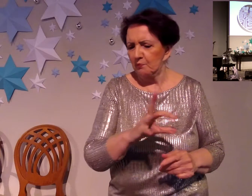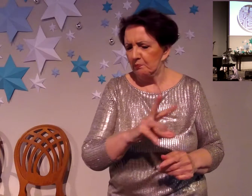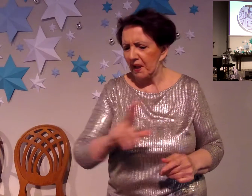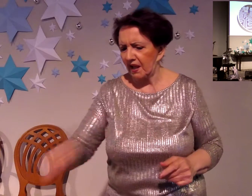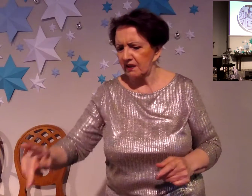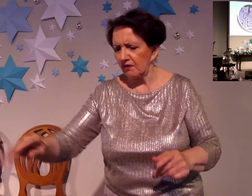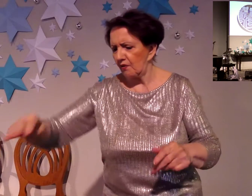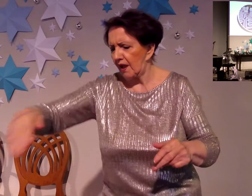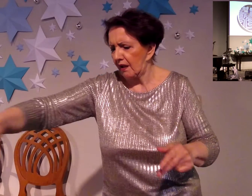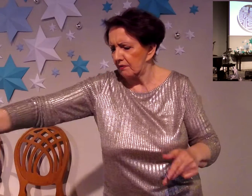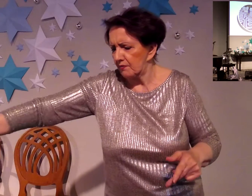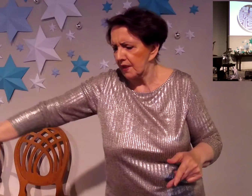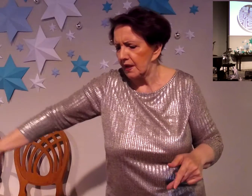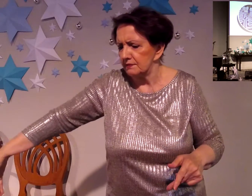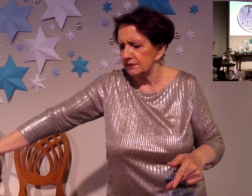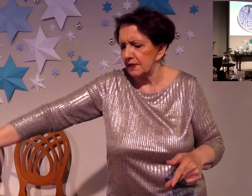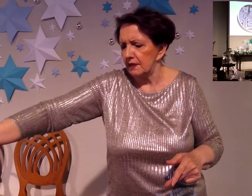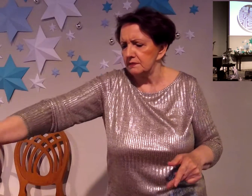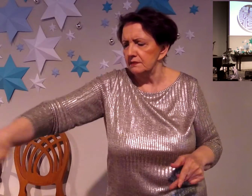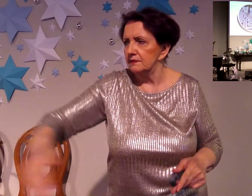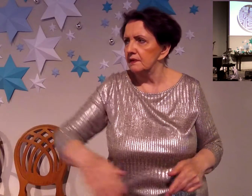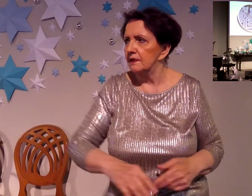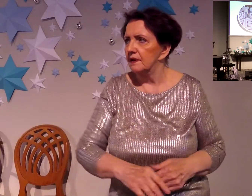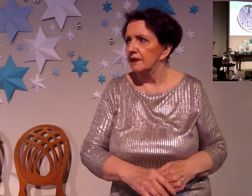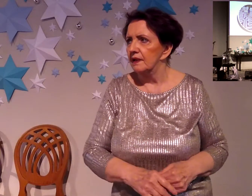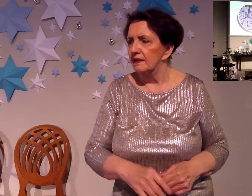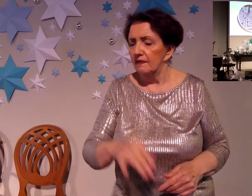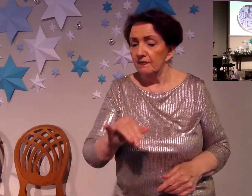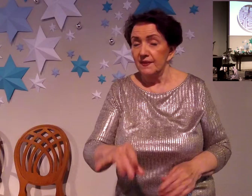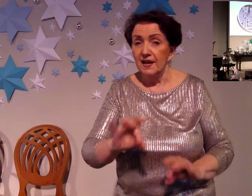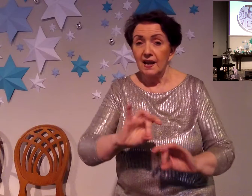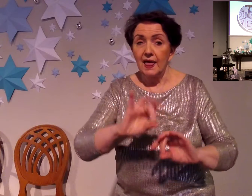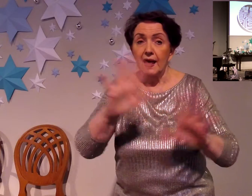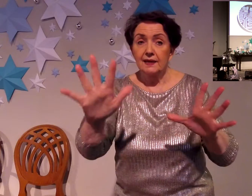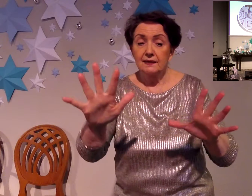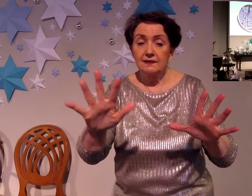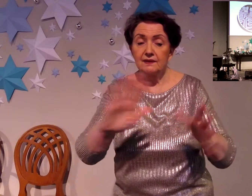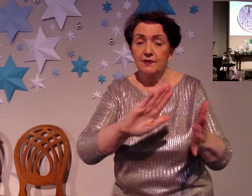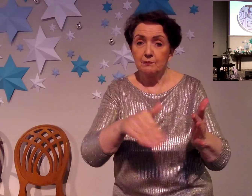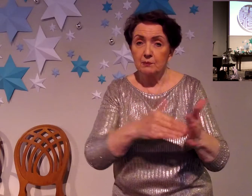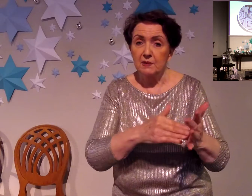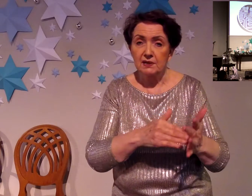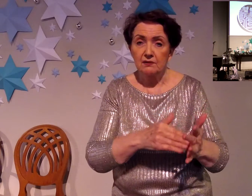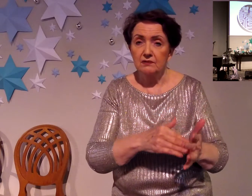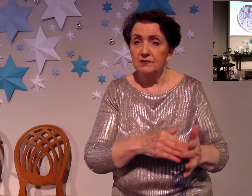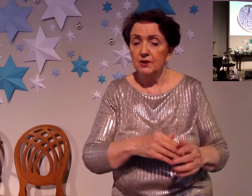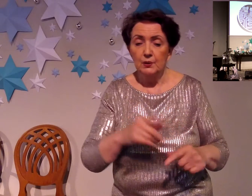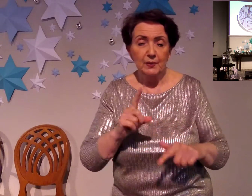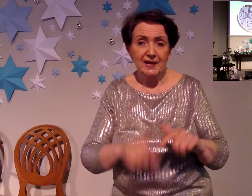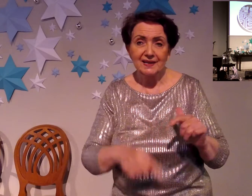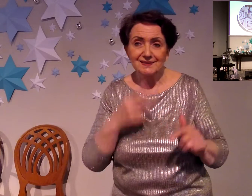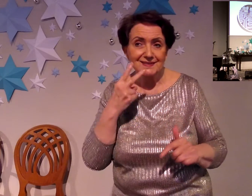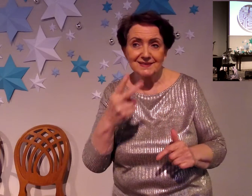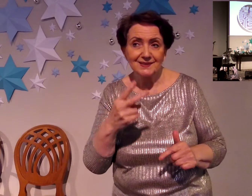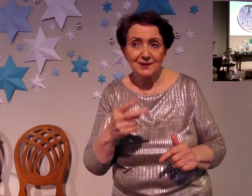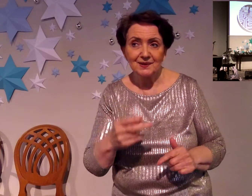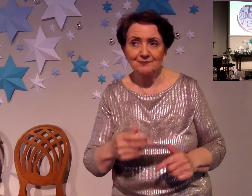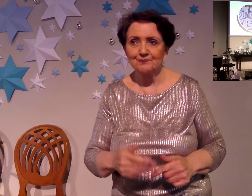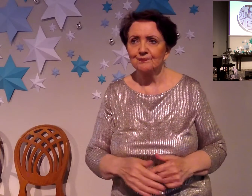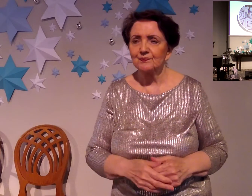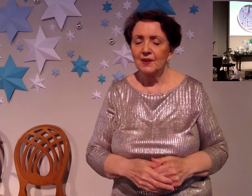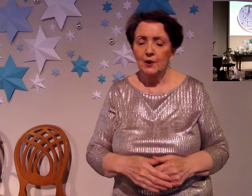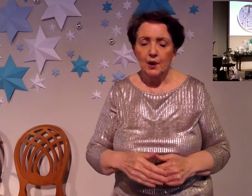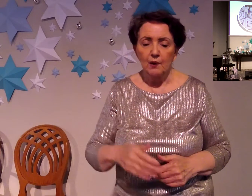are way out on the outskirts. That light that is burning brightly barely illuminates. And we have to